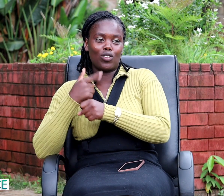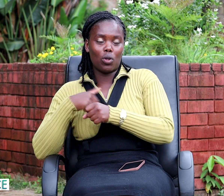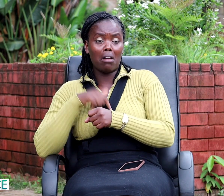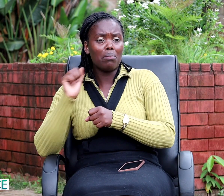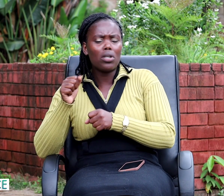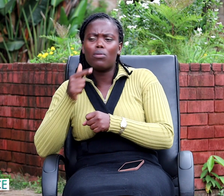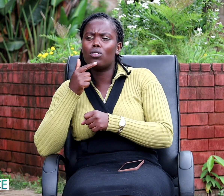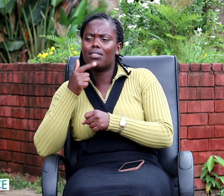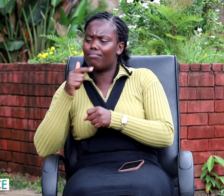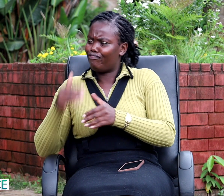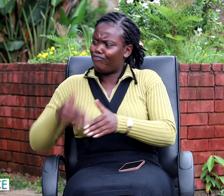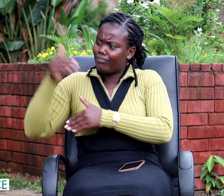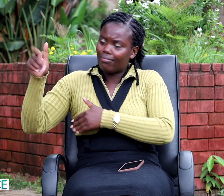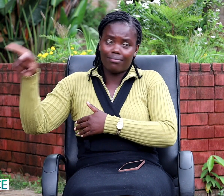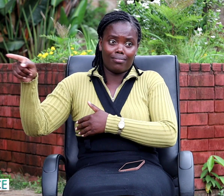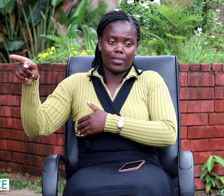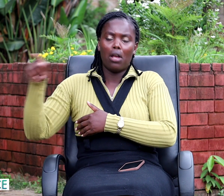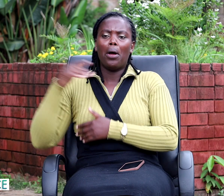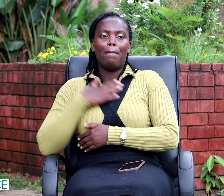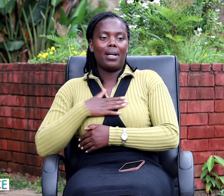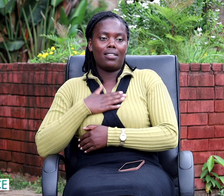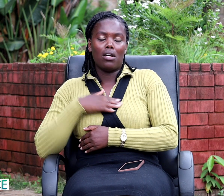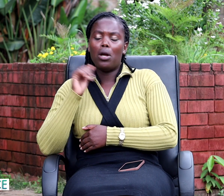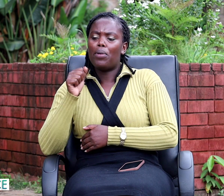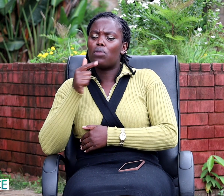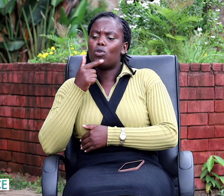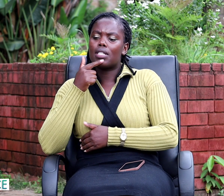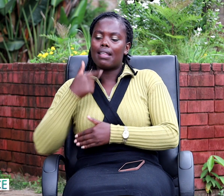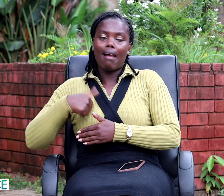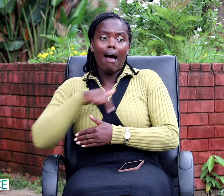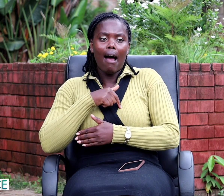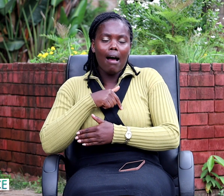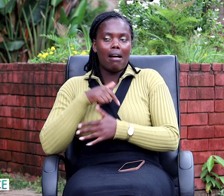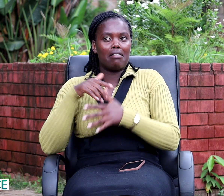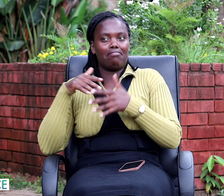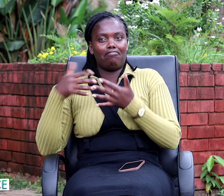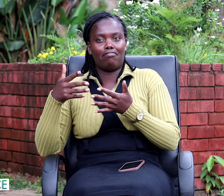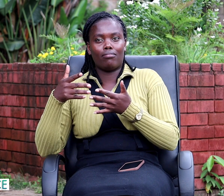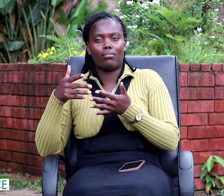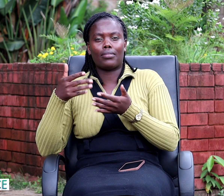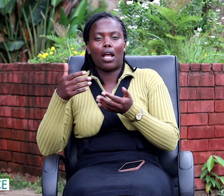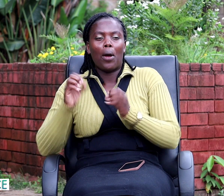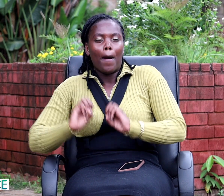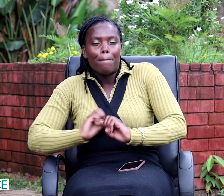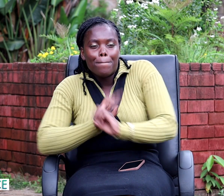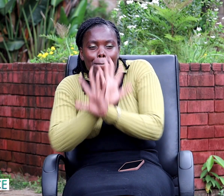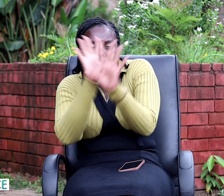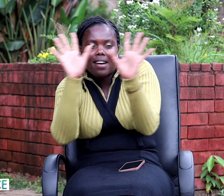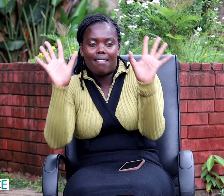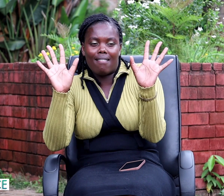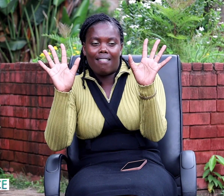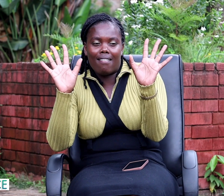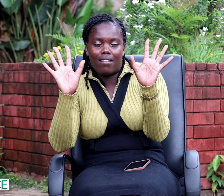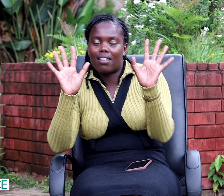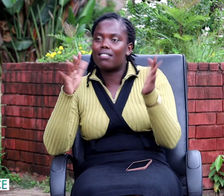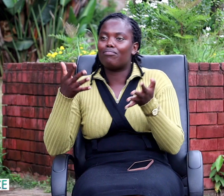yourselves. Please tell us, as the Deputy Director, tell us